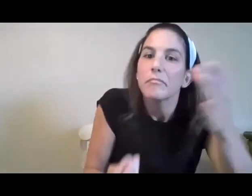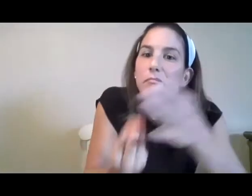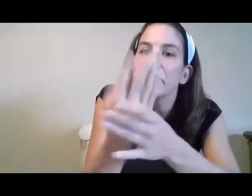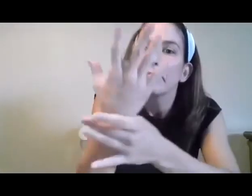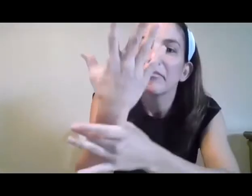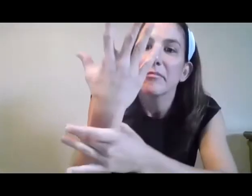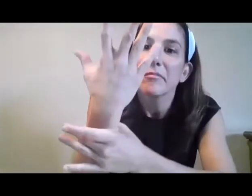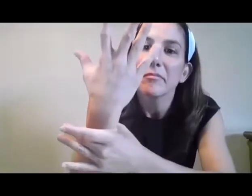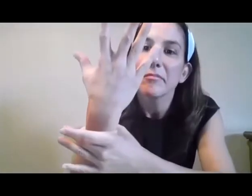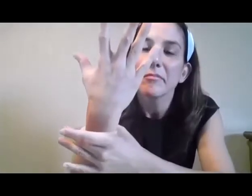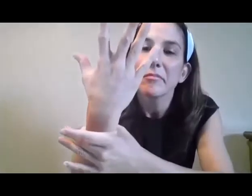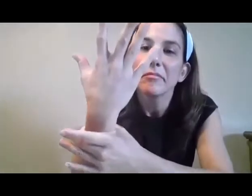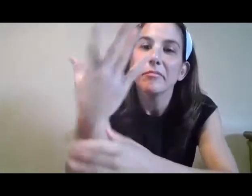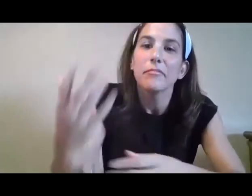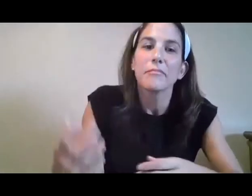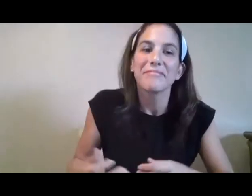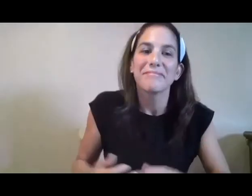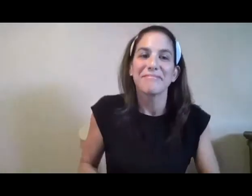them grow.